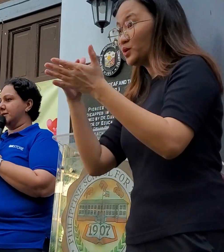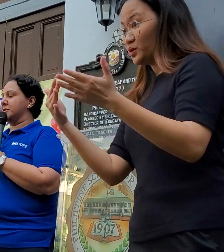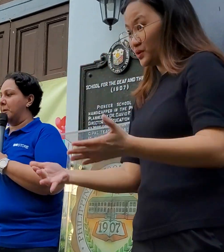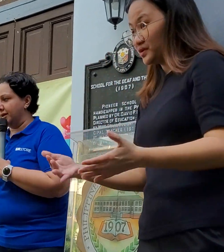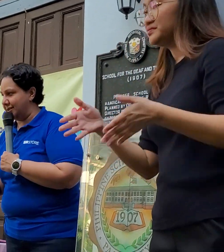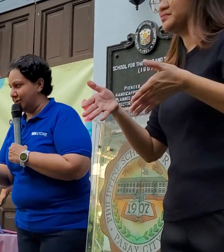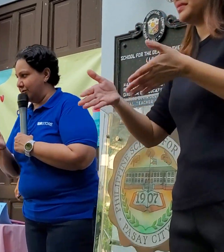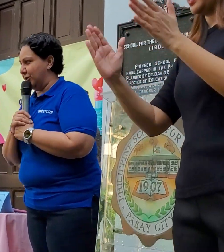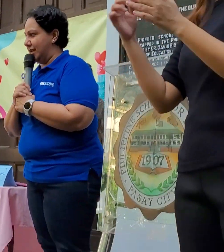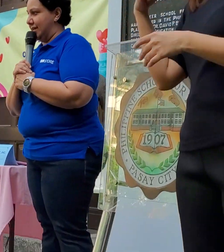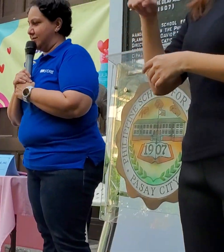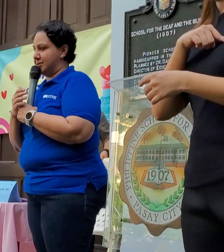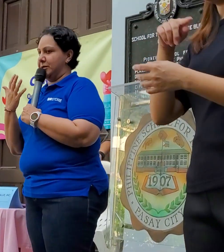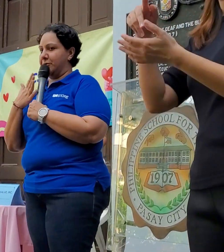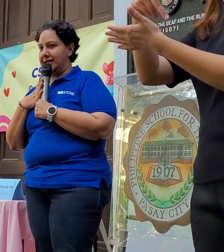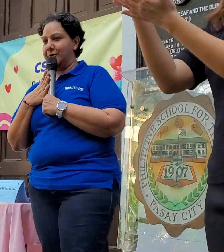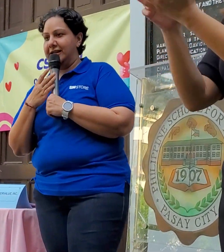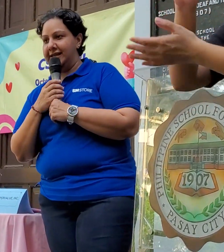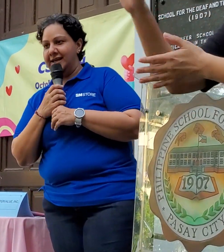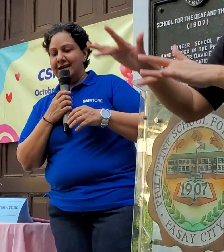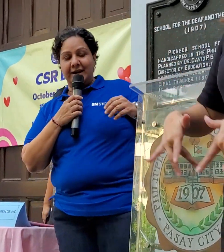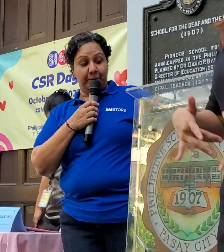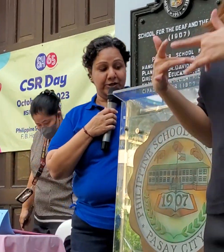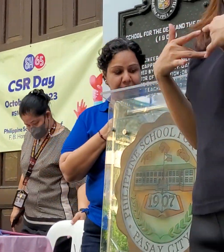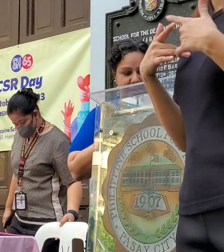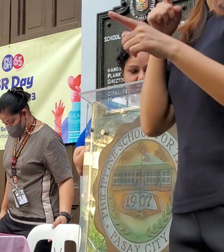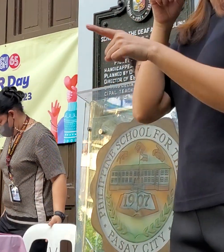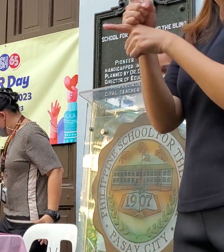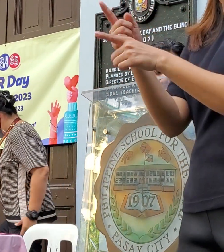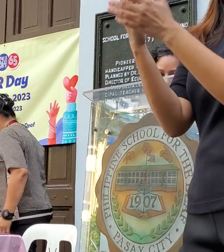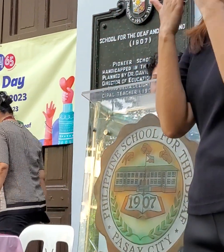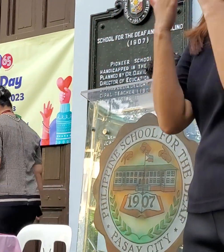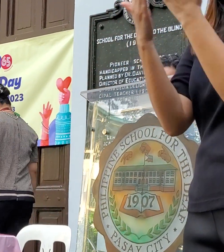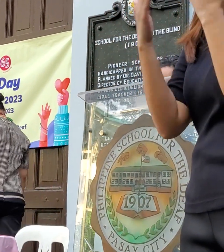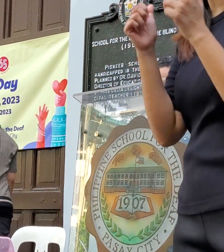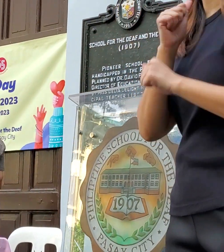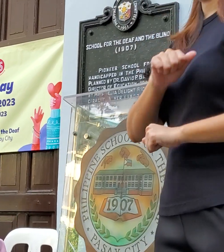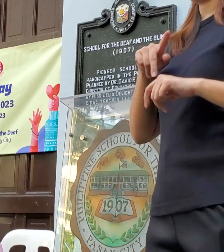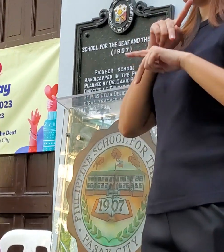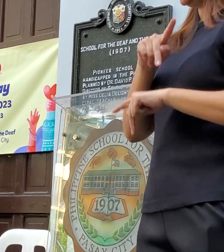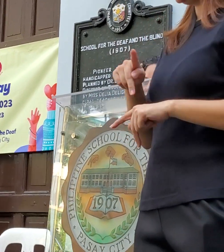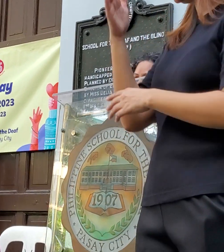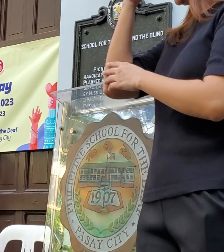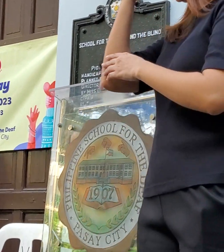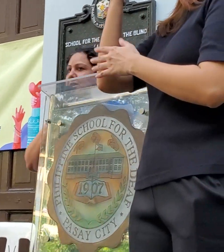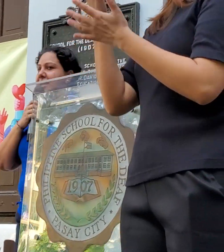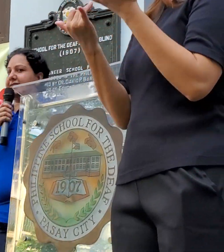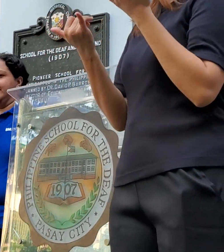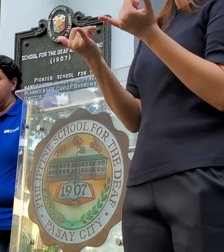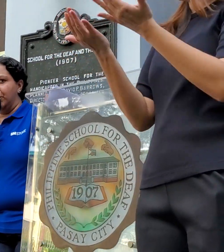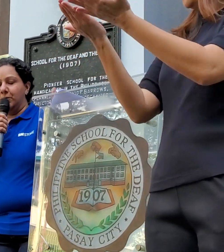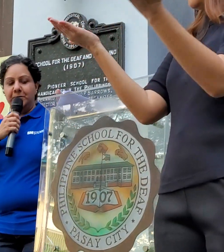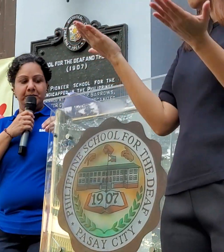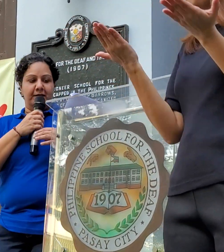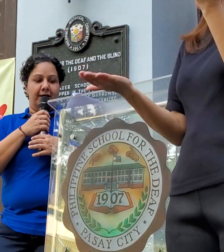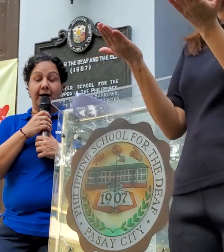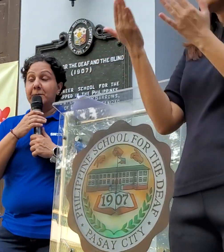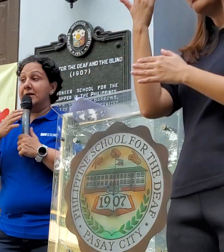to make us part of your lives. We really, really appreciate this. So, you know, today, in case you guys didn't